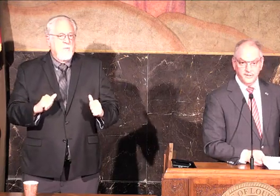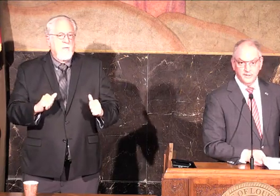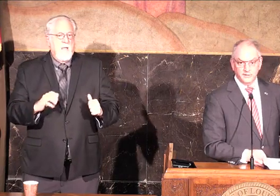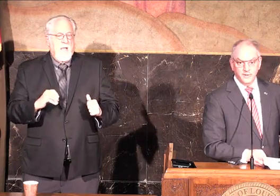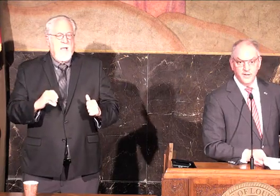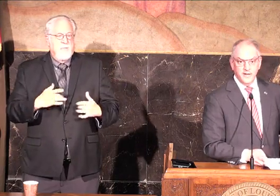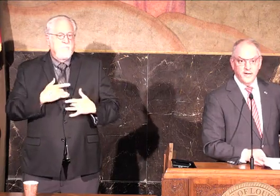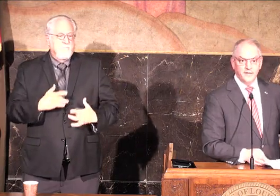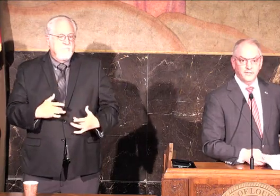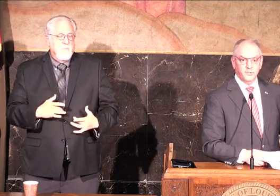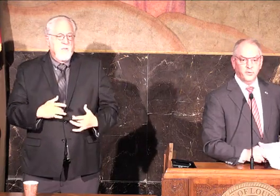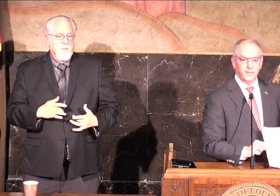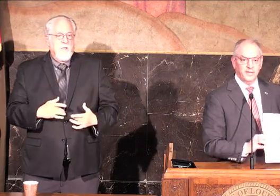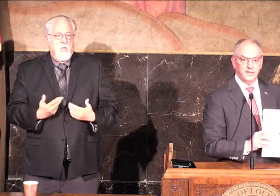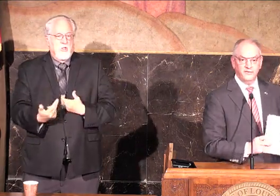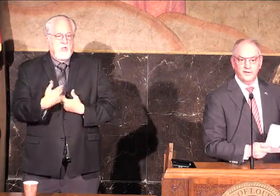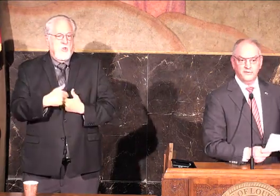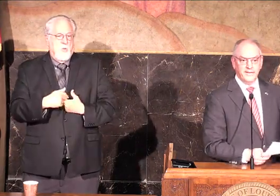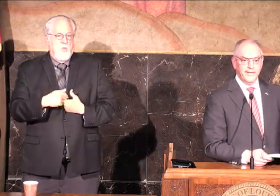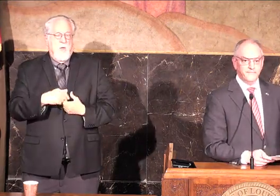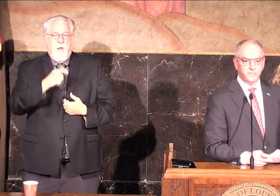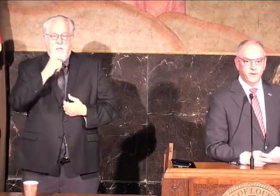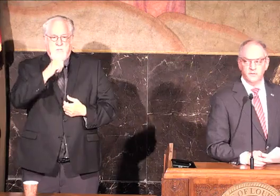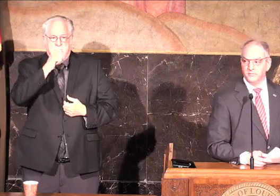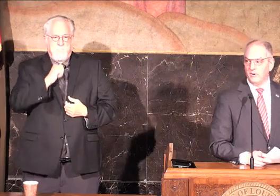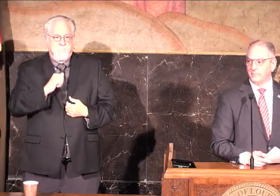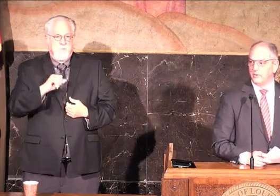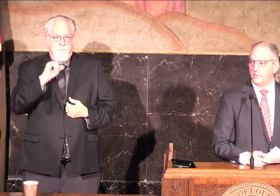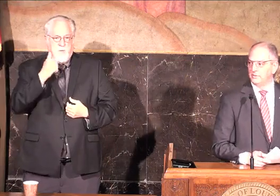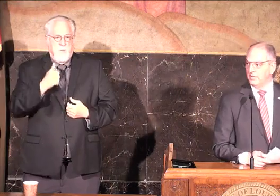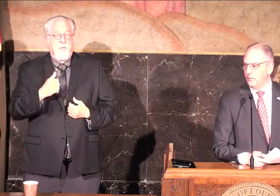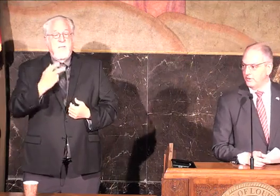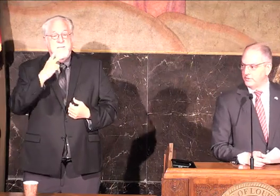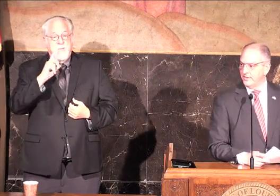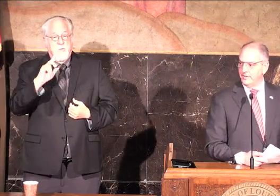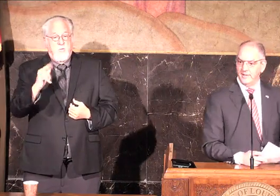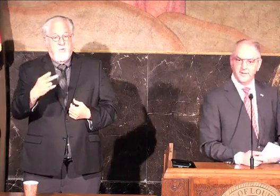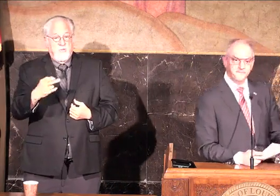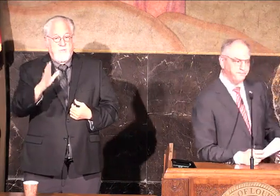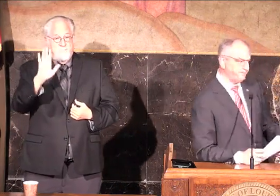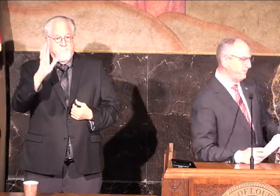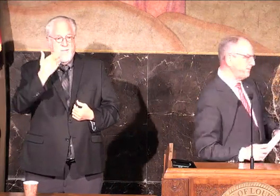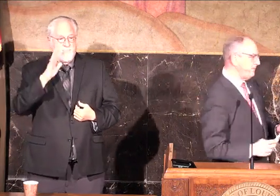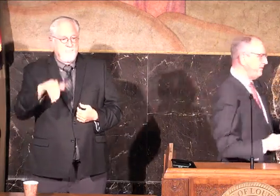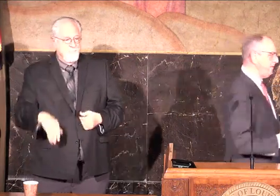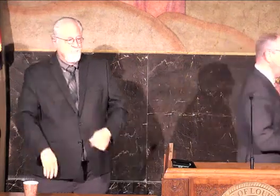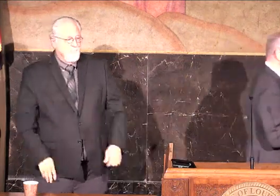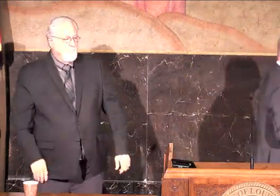inclined to do so, to join me in lunch fasting again on tomorrow. So we'll see you on Thursday. Thank you.